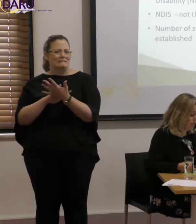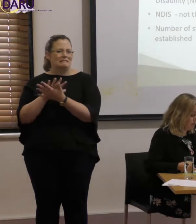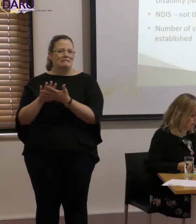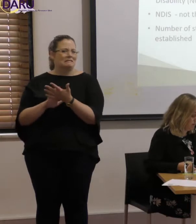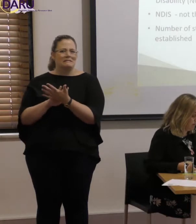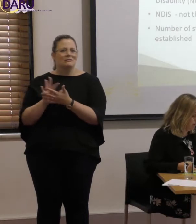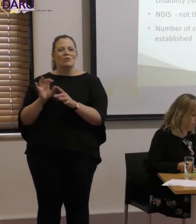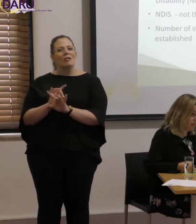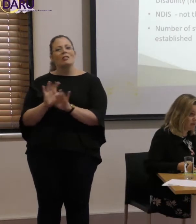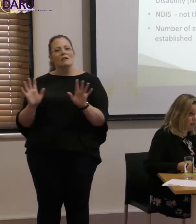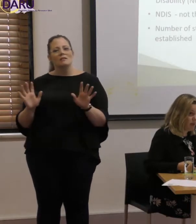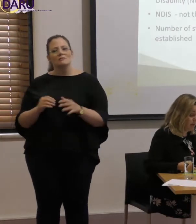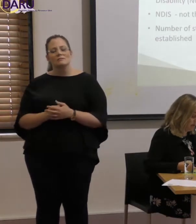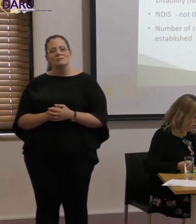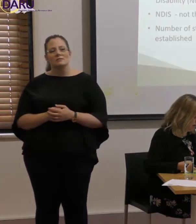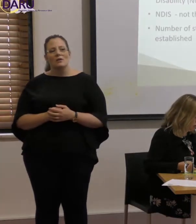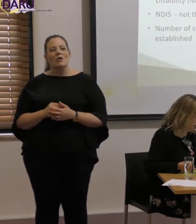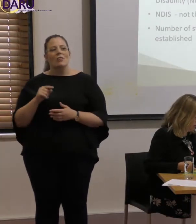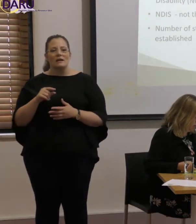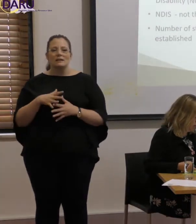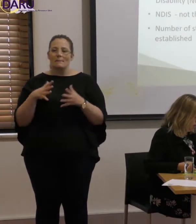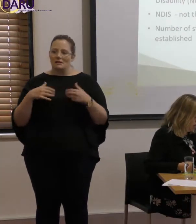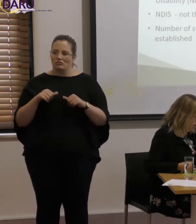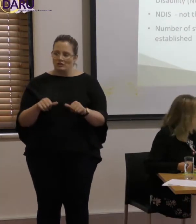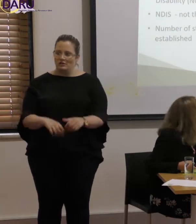So that's our main strategy.